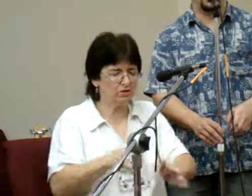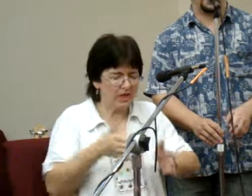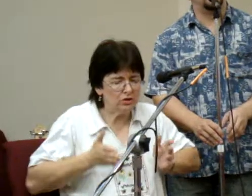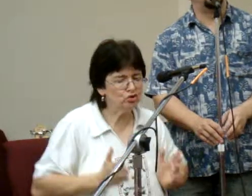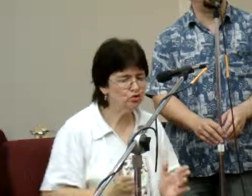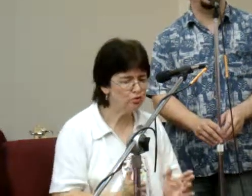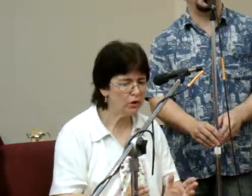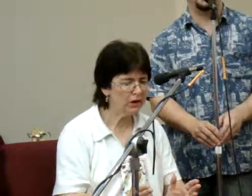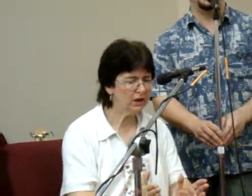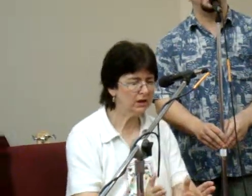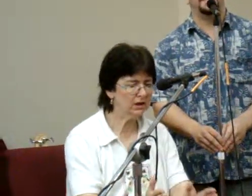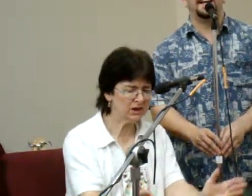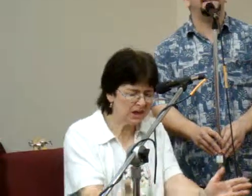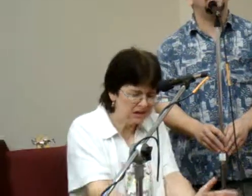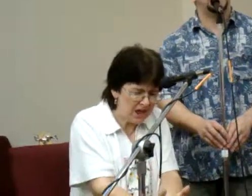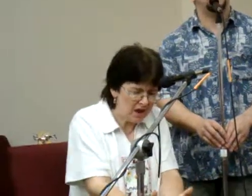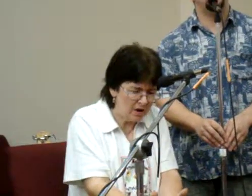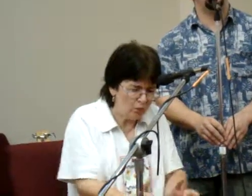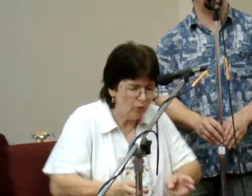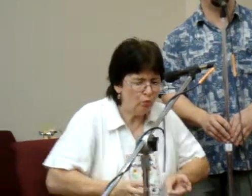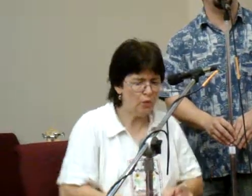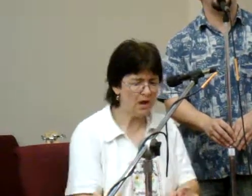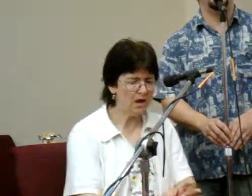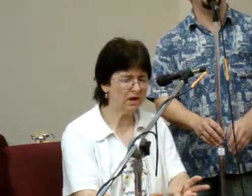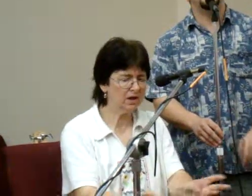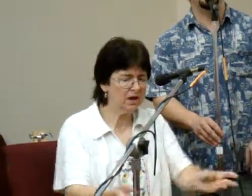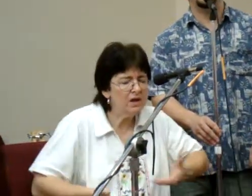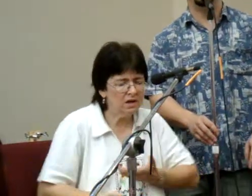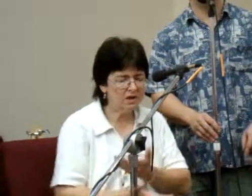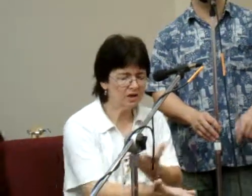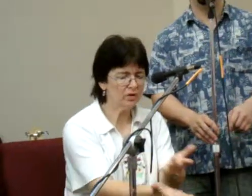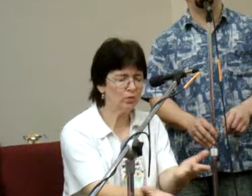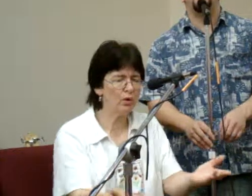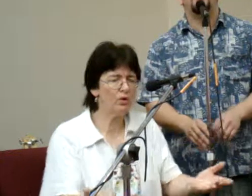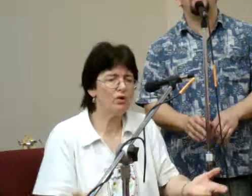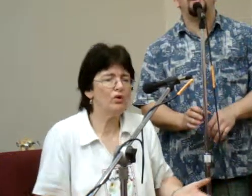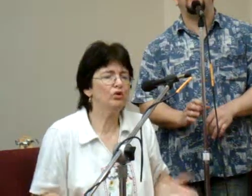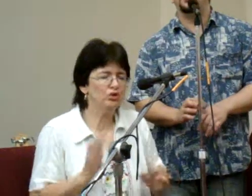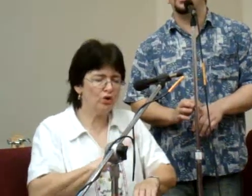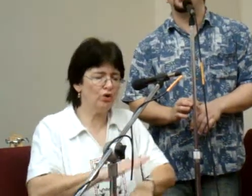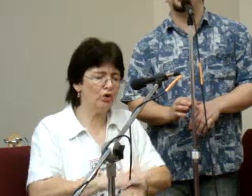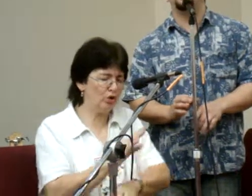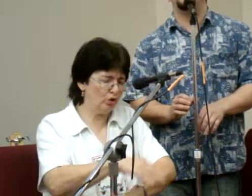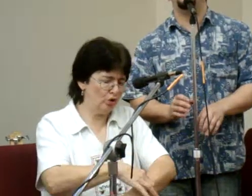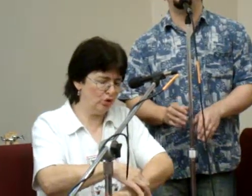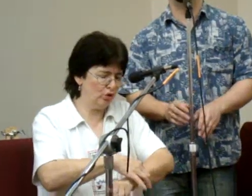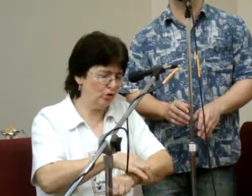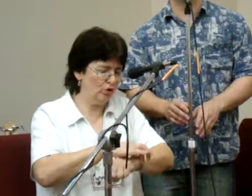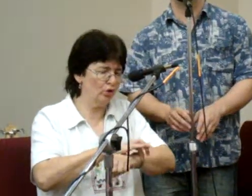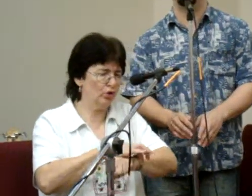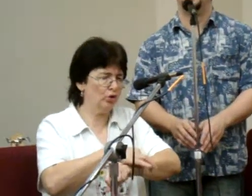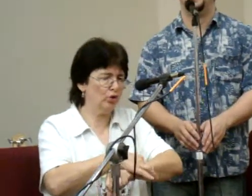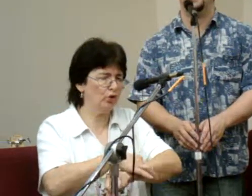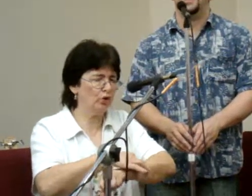Walk that straight and narrow way here on earth.